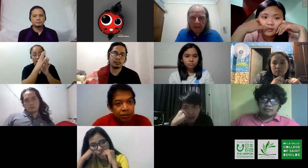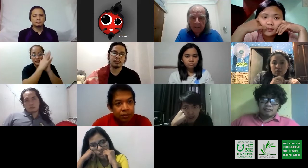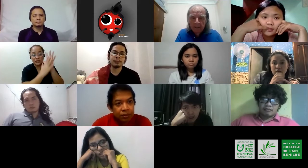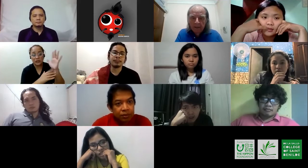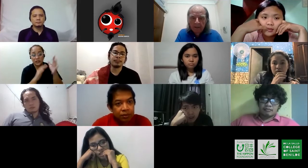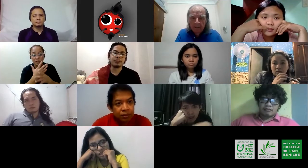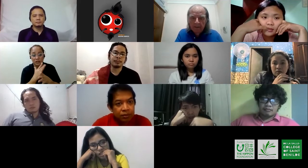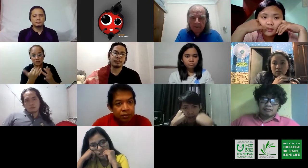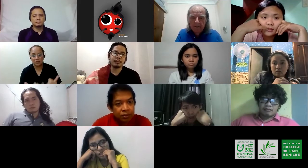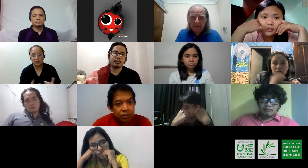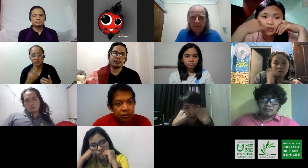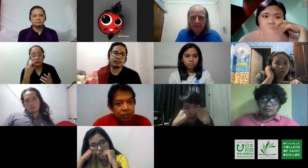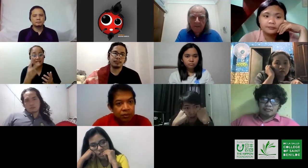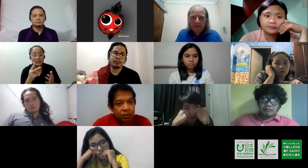okay?